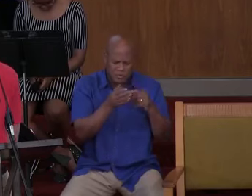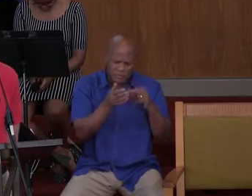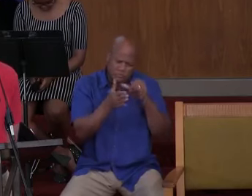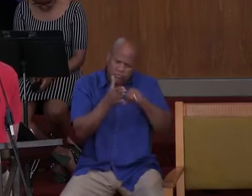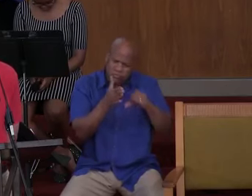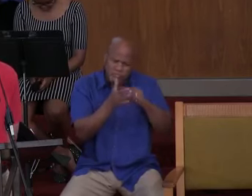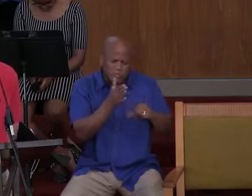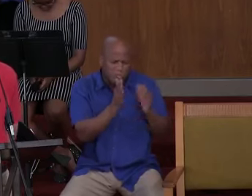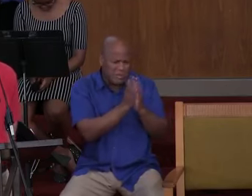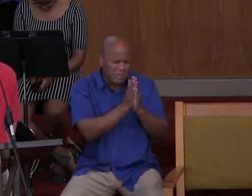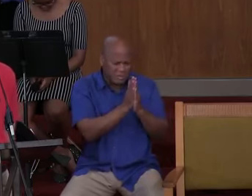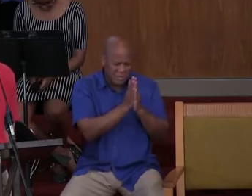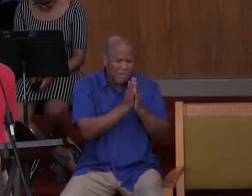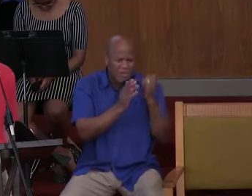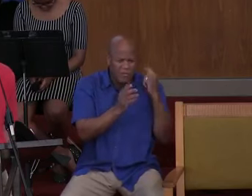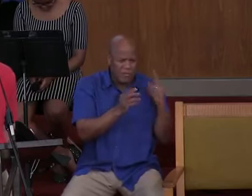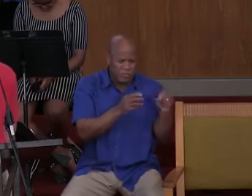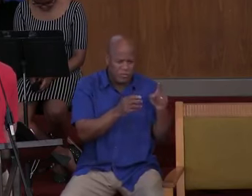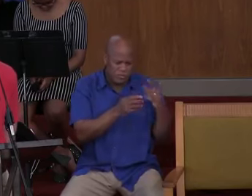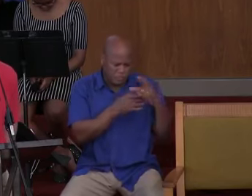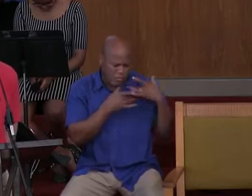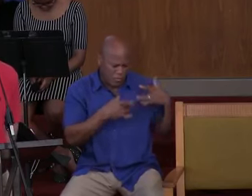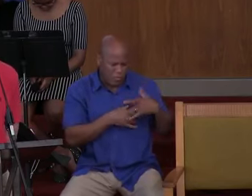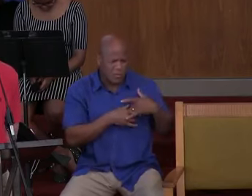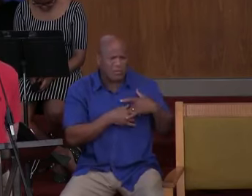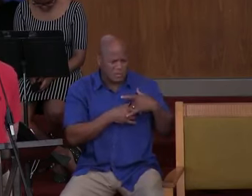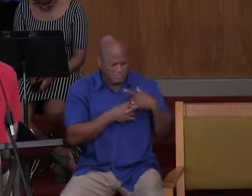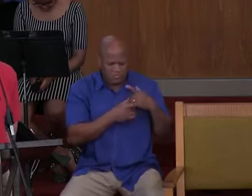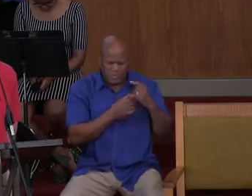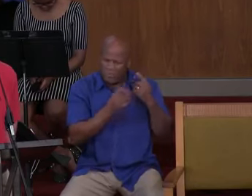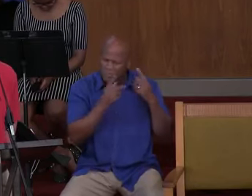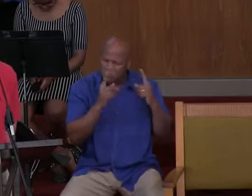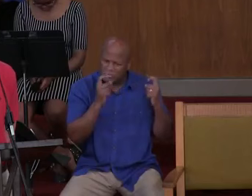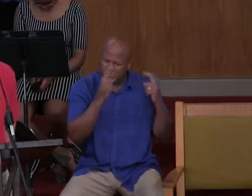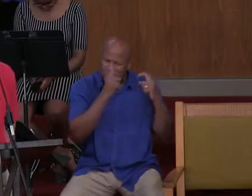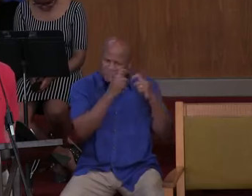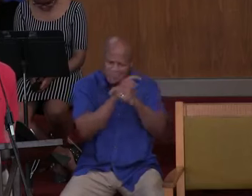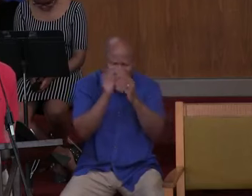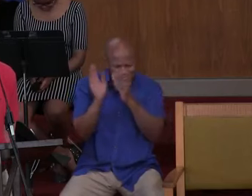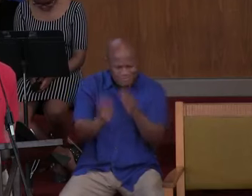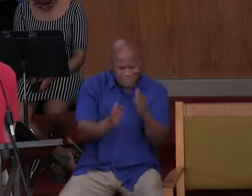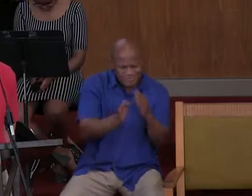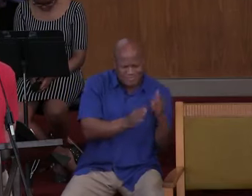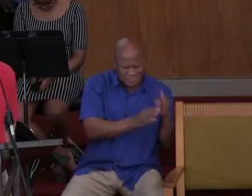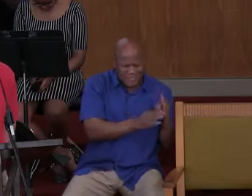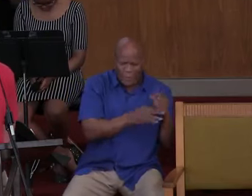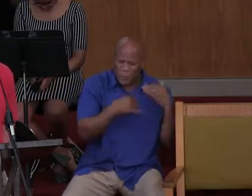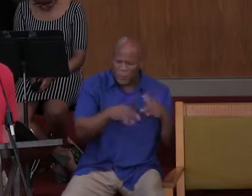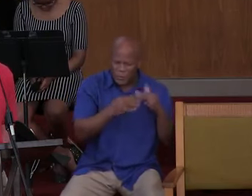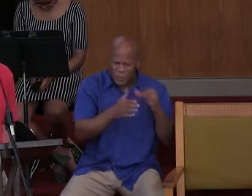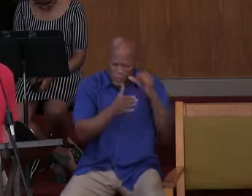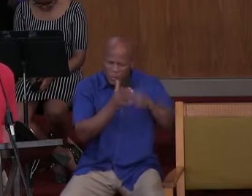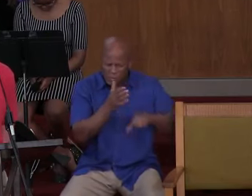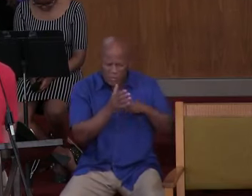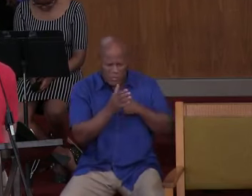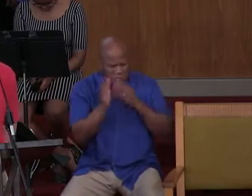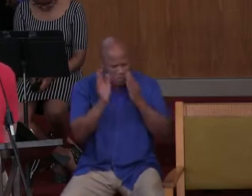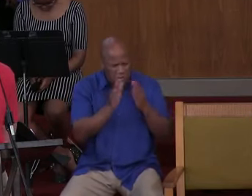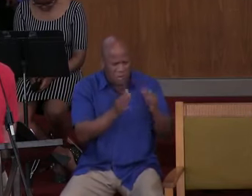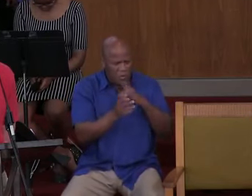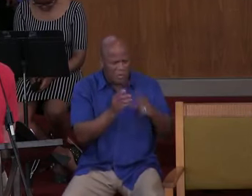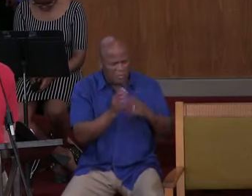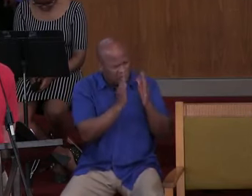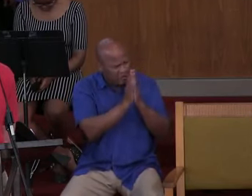we just pray for just a calming of her heart, Lord, as she prepares to go in for surgery, Lord. We just pray